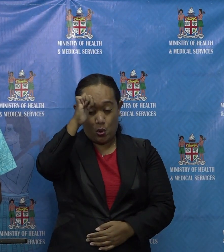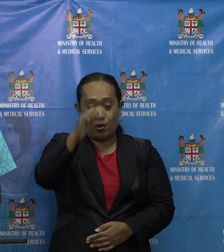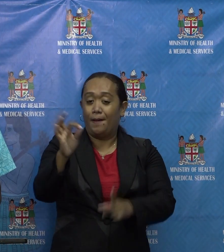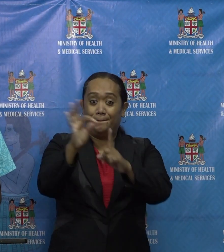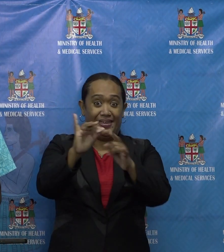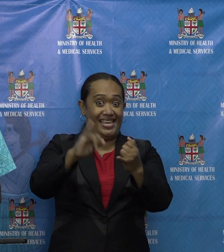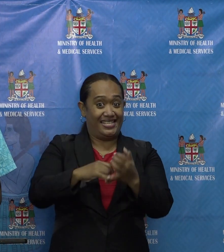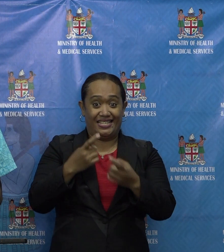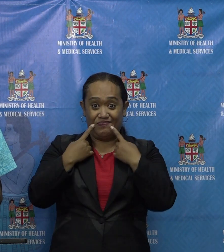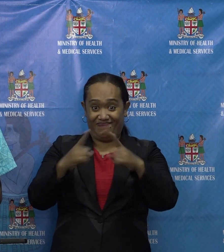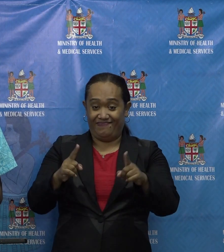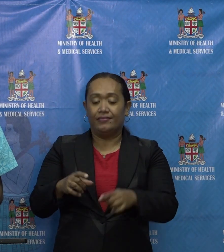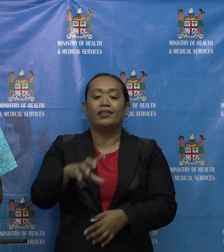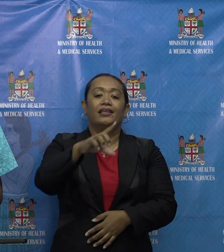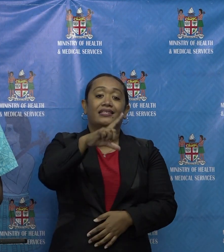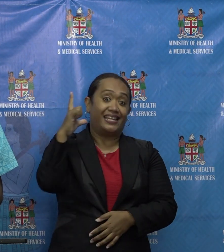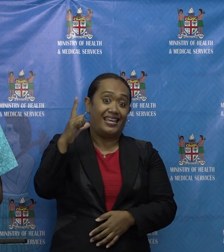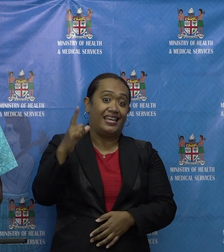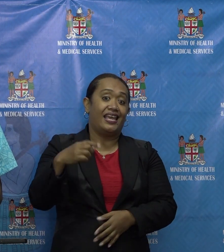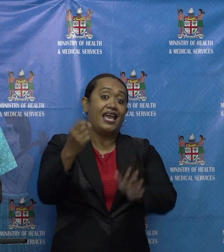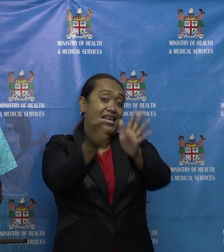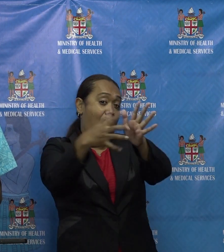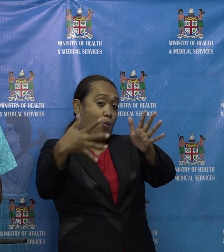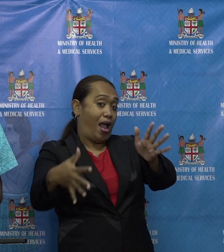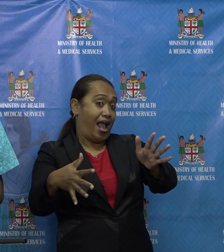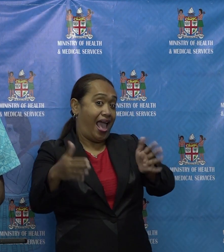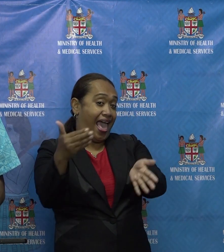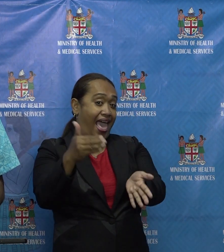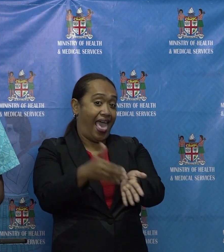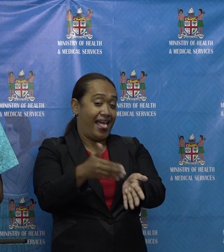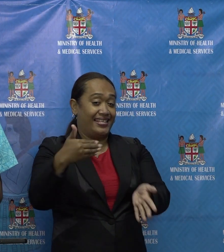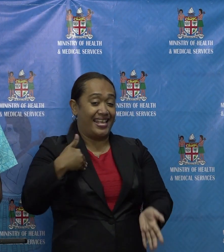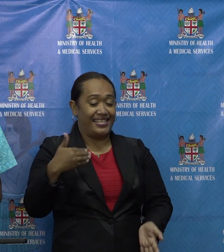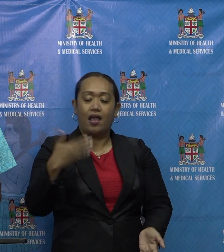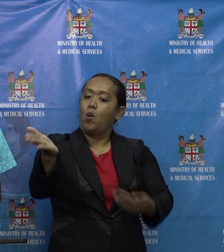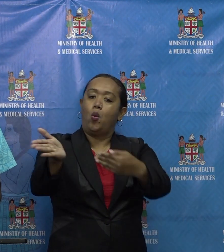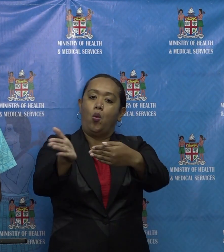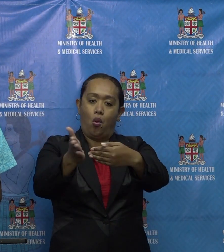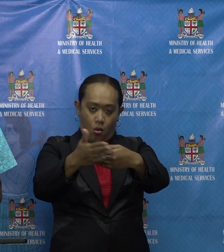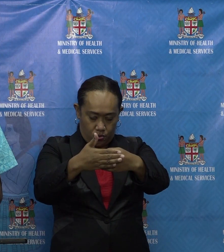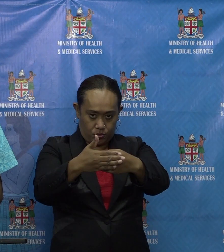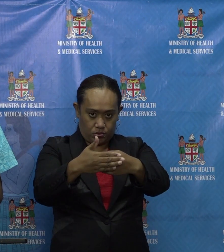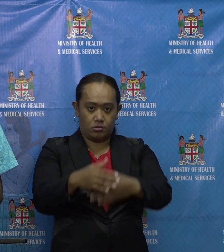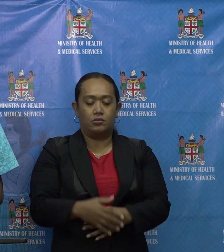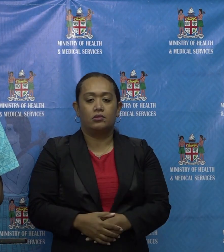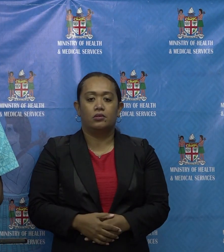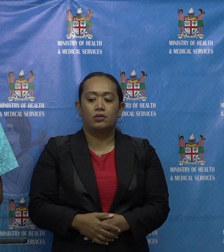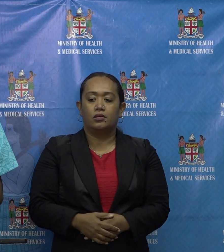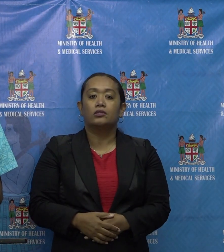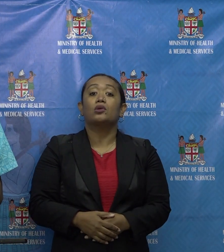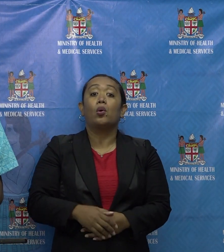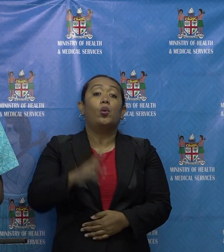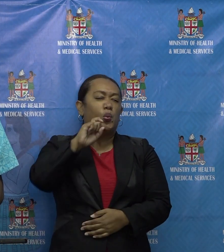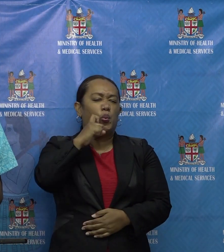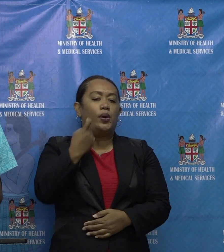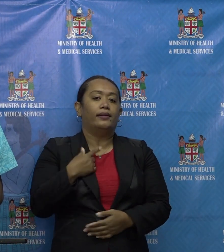PS, Rewanga Health Centre is temporarily closed and will be